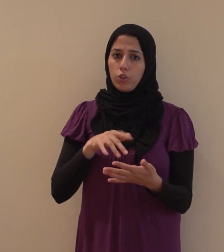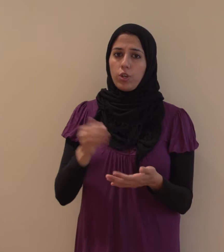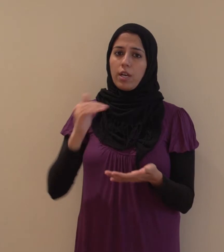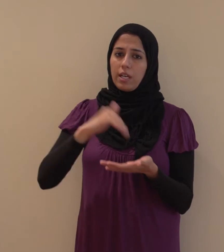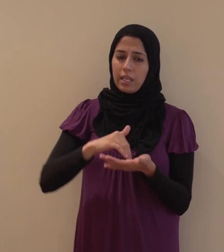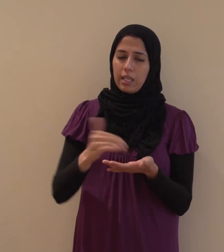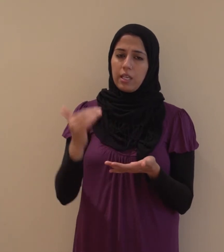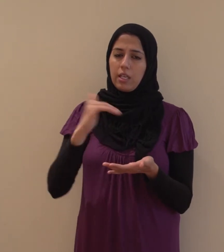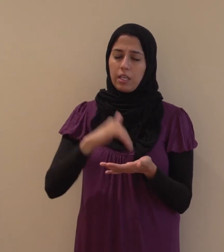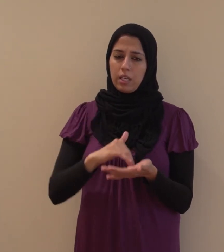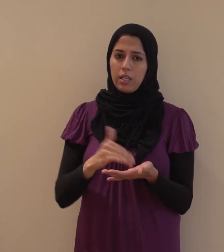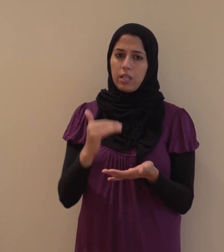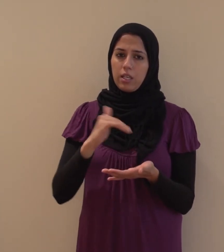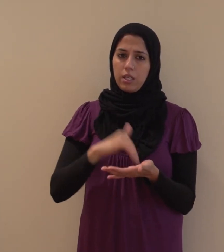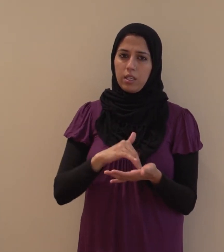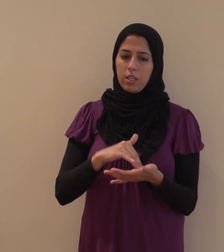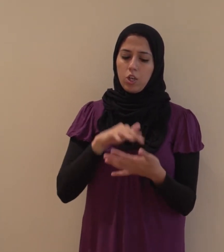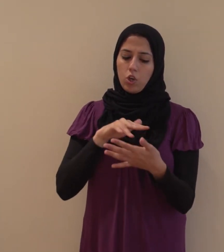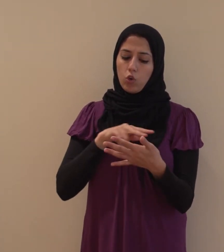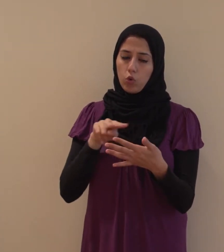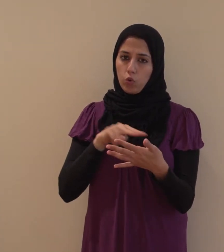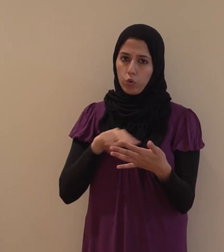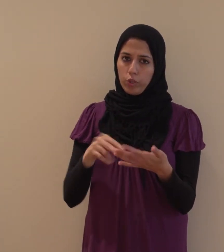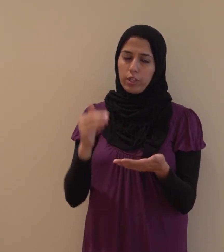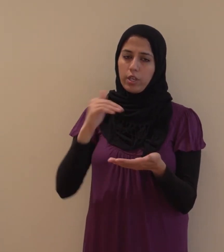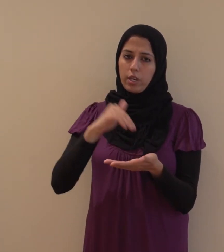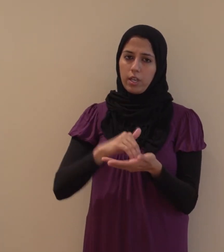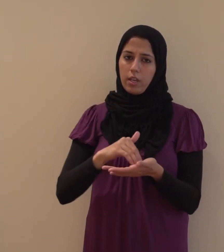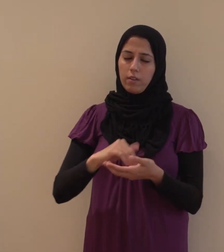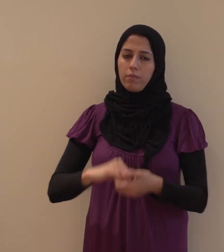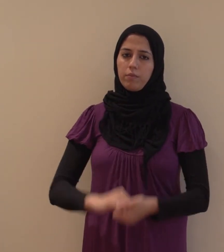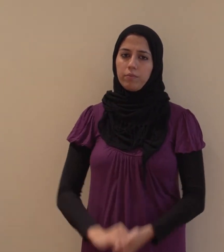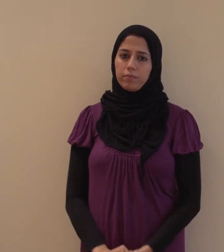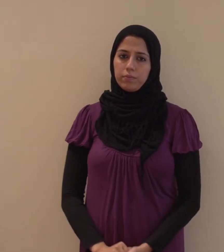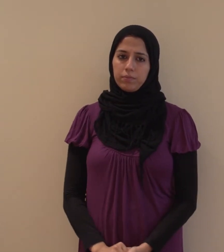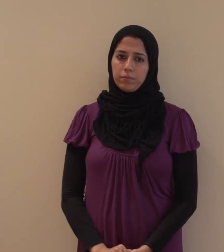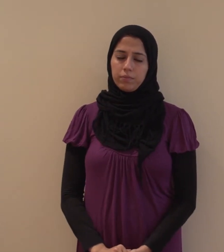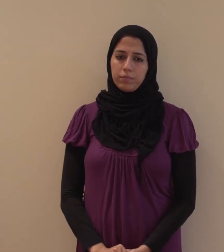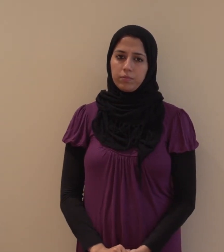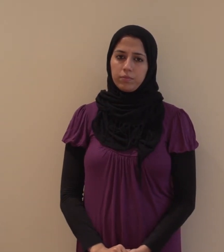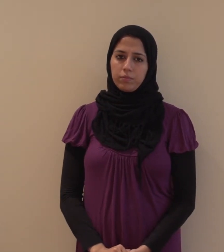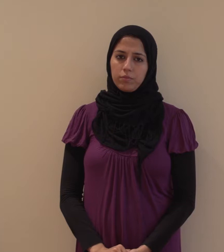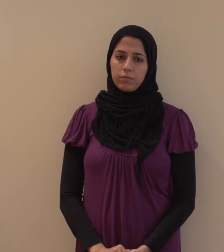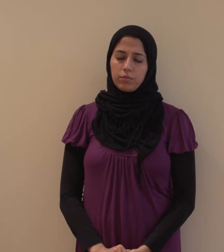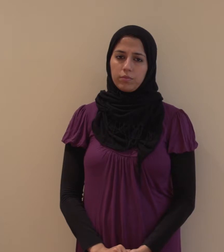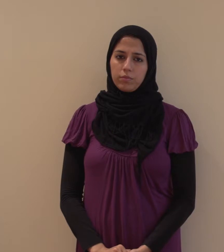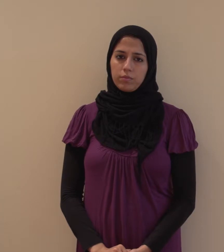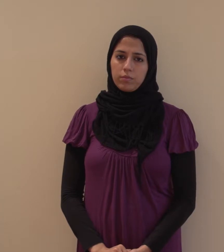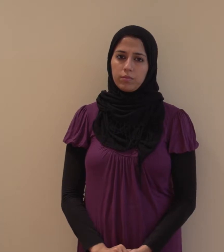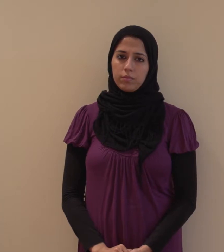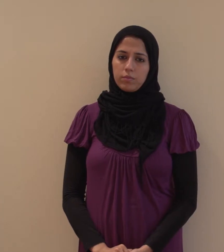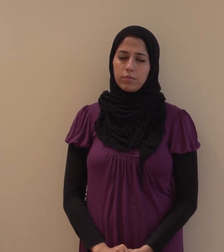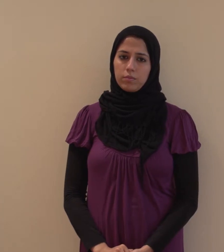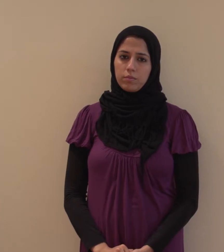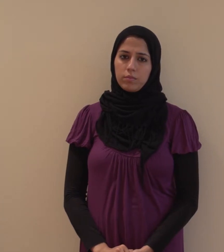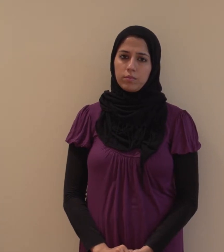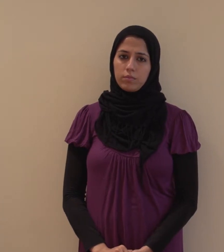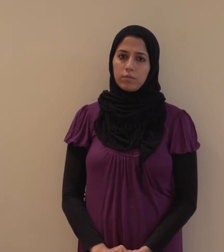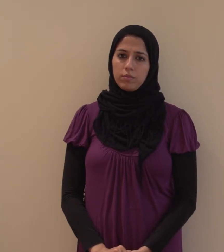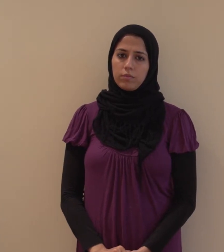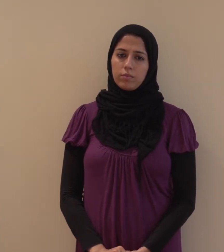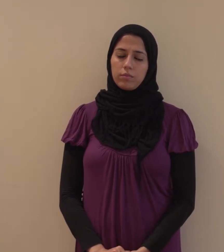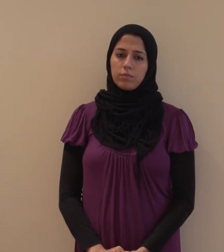of the glorious Quran. If you have memorized it or if you have read it, then you need to give more time so that you